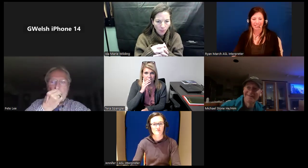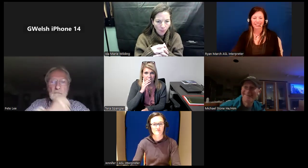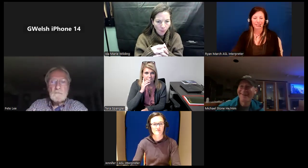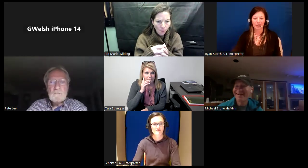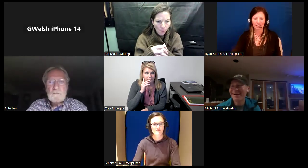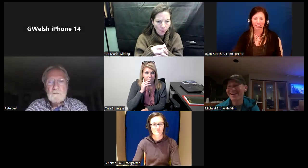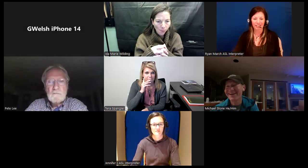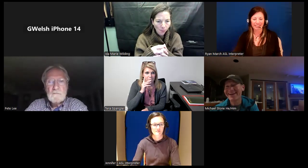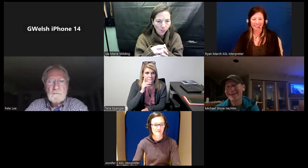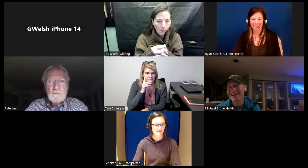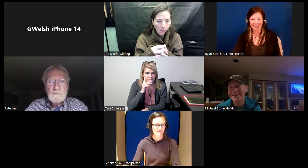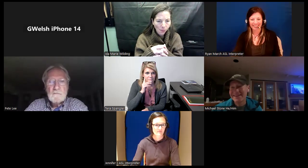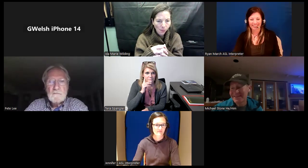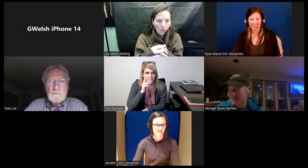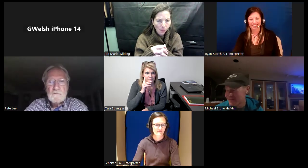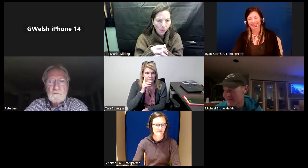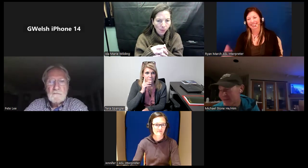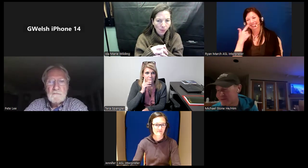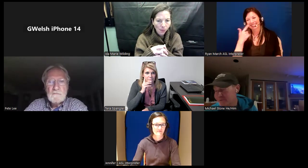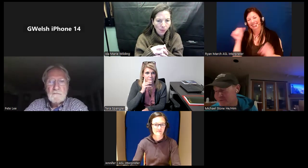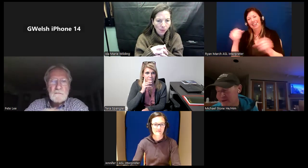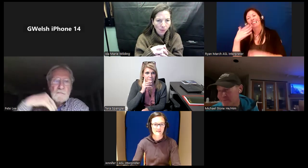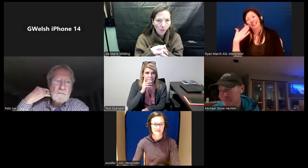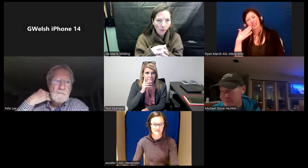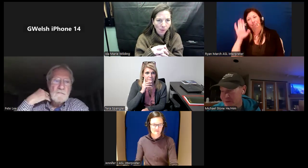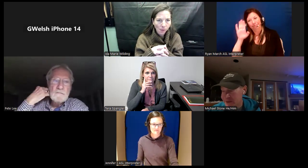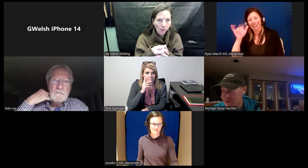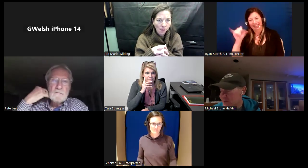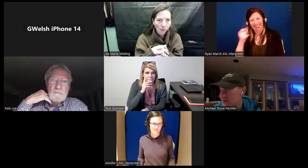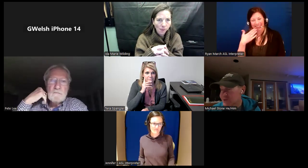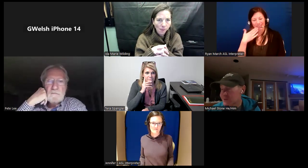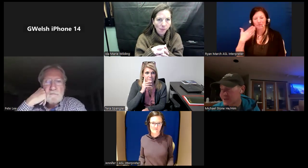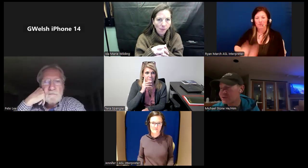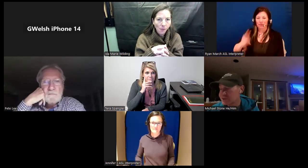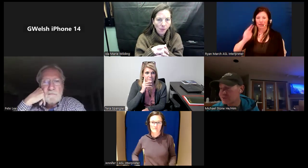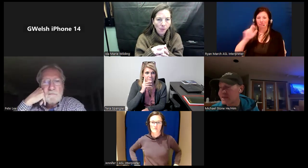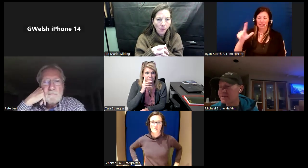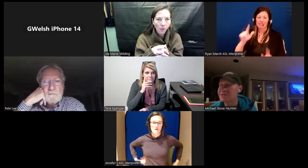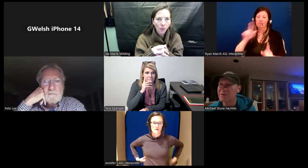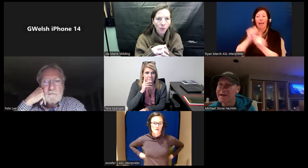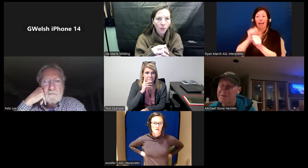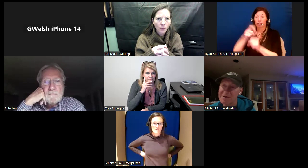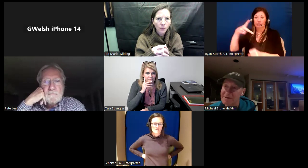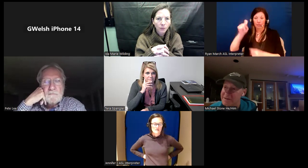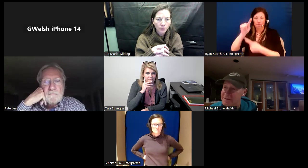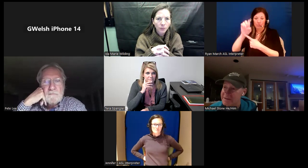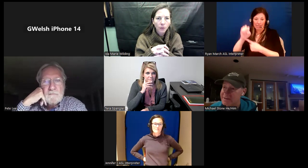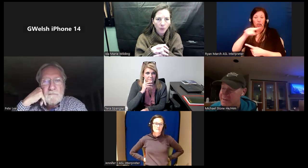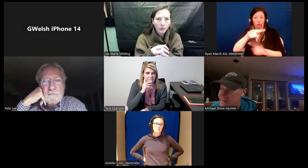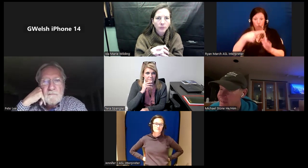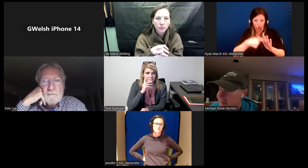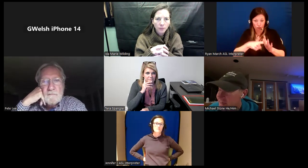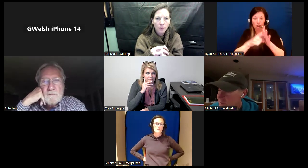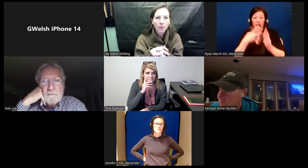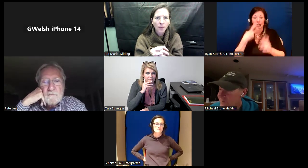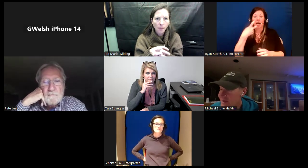times. Let me go over to you. Thank you. Michael speaking. Actually, Pete, you led into what I was going to